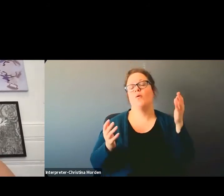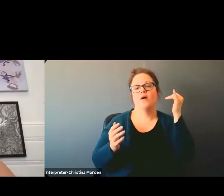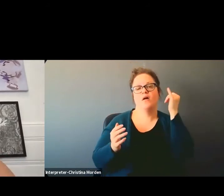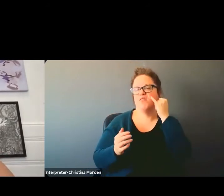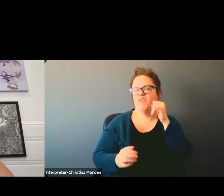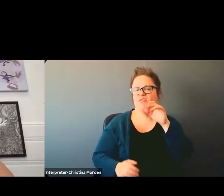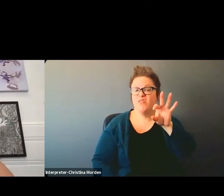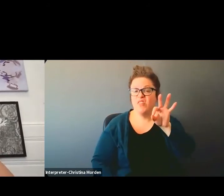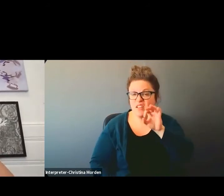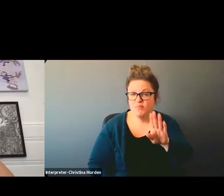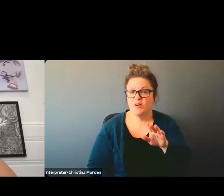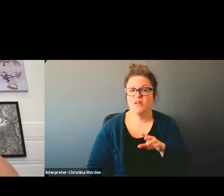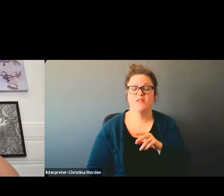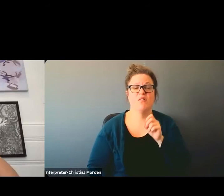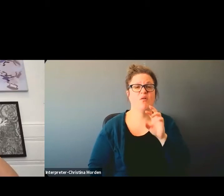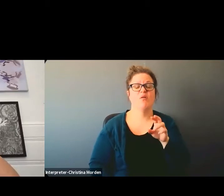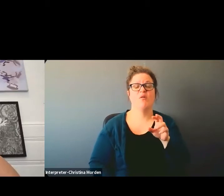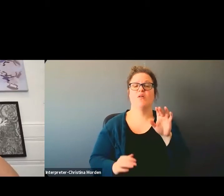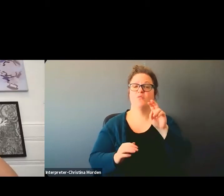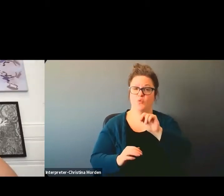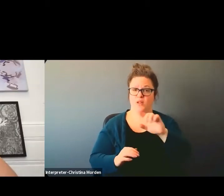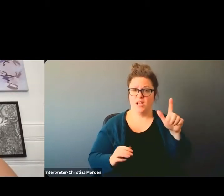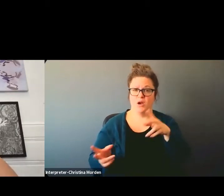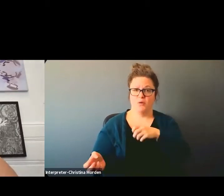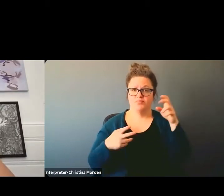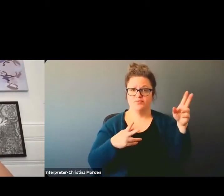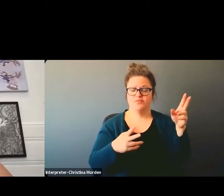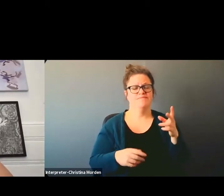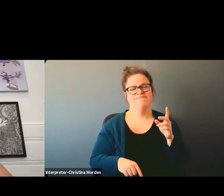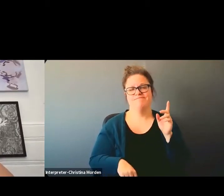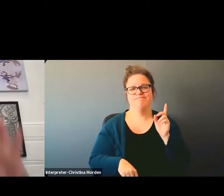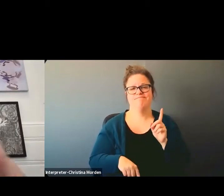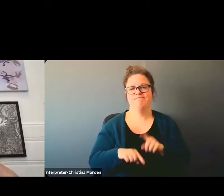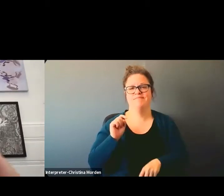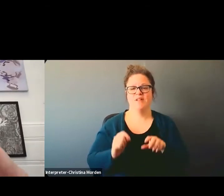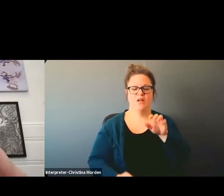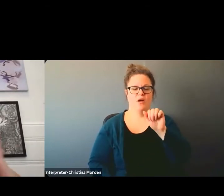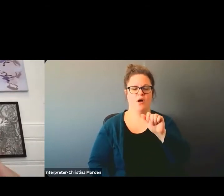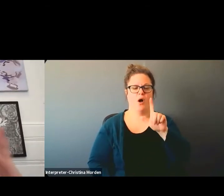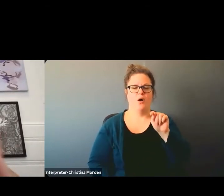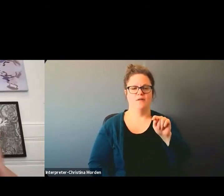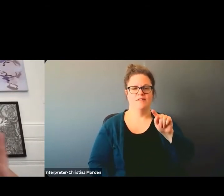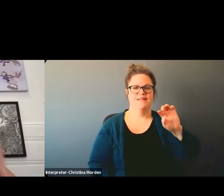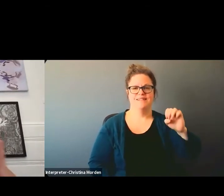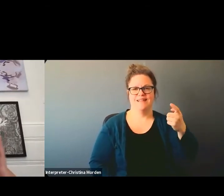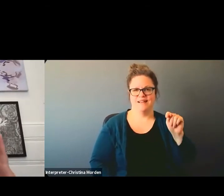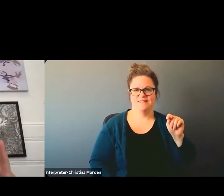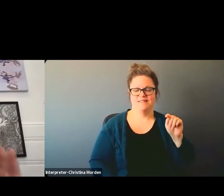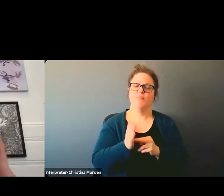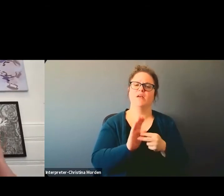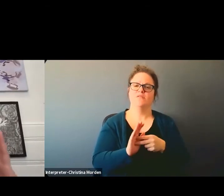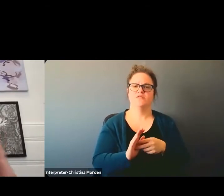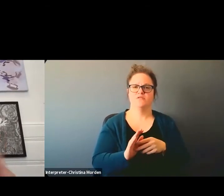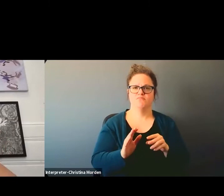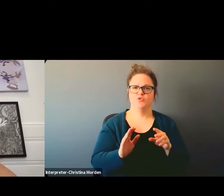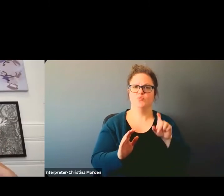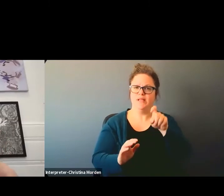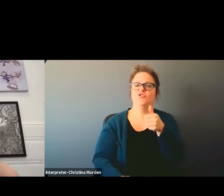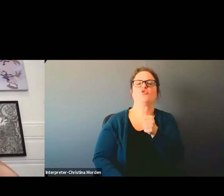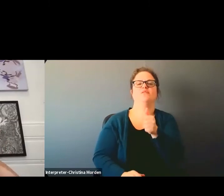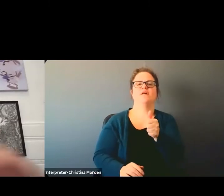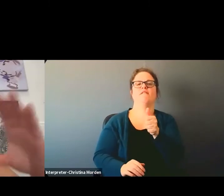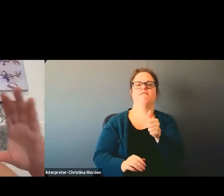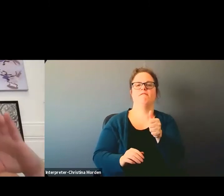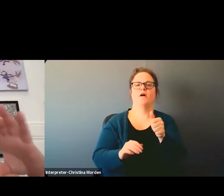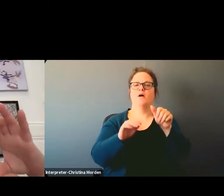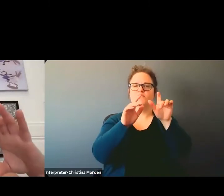Facebook or an online newsletter, there is no alt text. So in that case, you do have to provide the description just with the